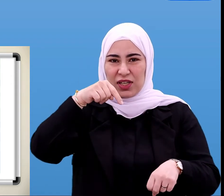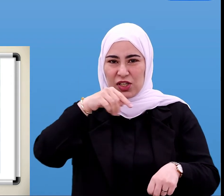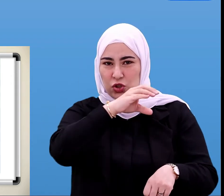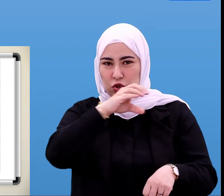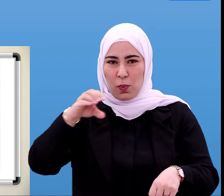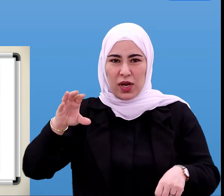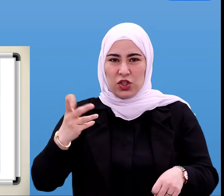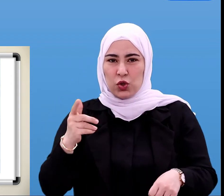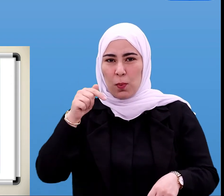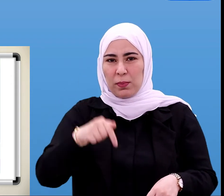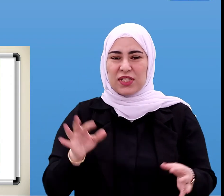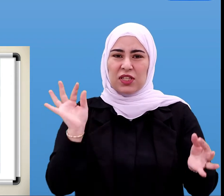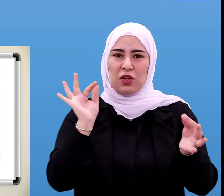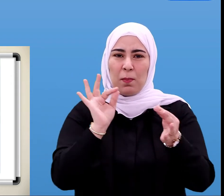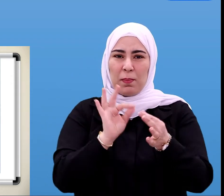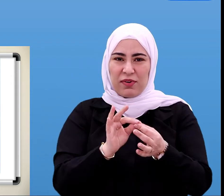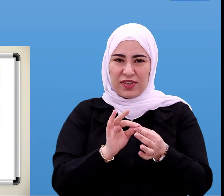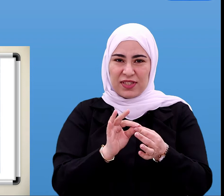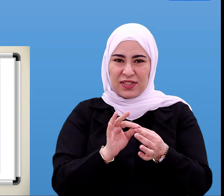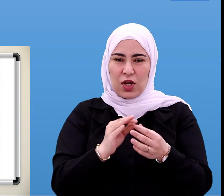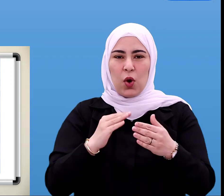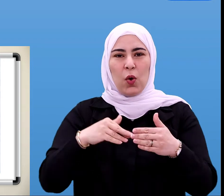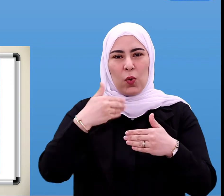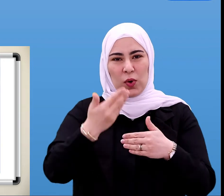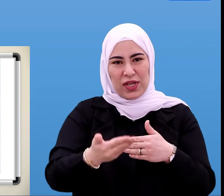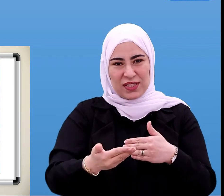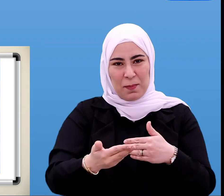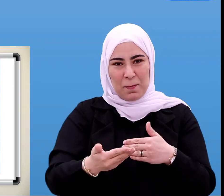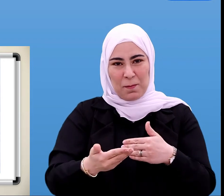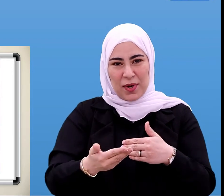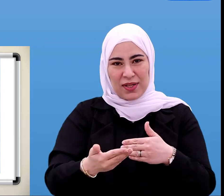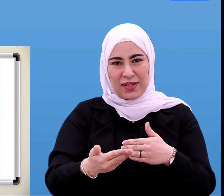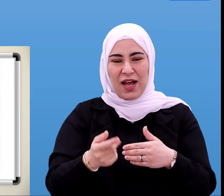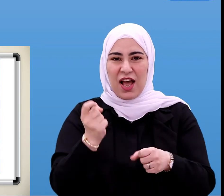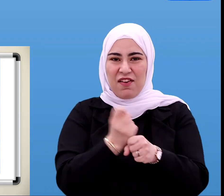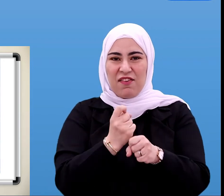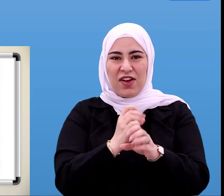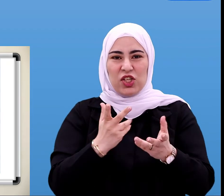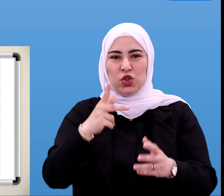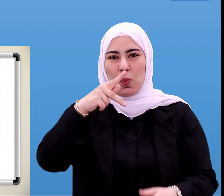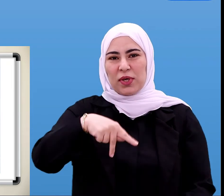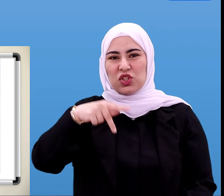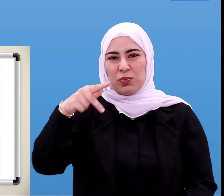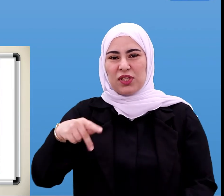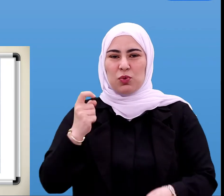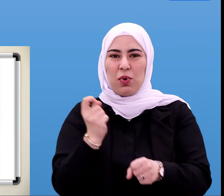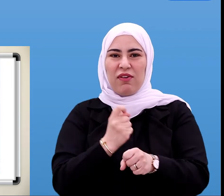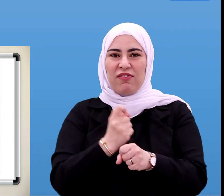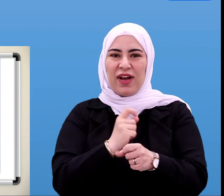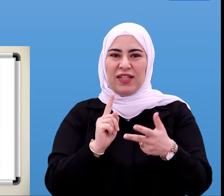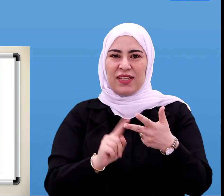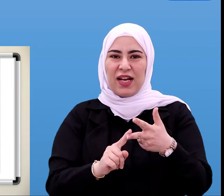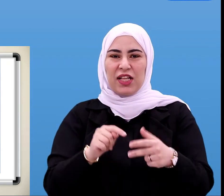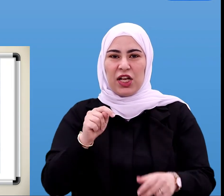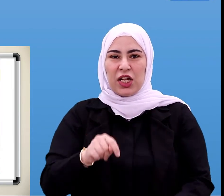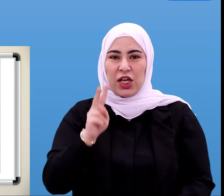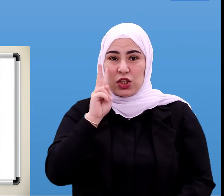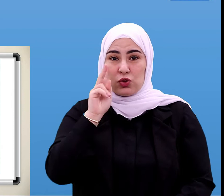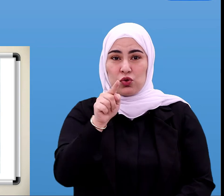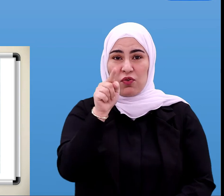it is in the past participle. Well done. Now I want you to check your understanding. Take a look